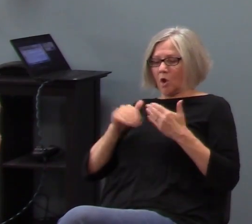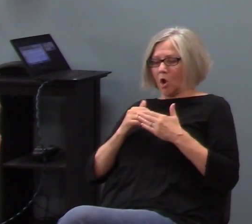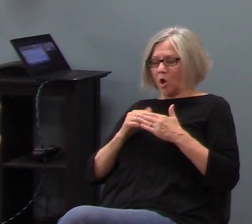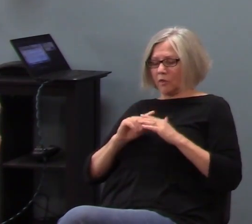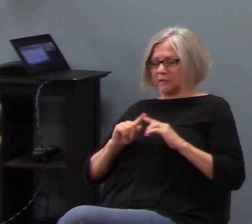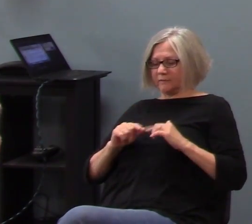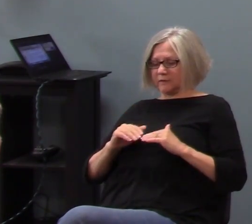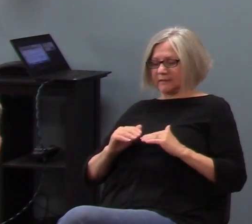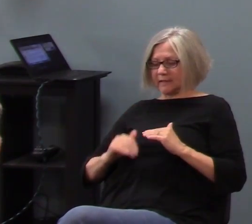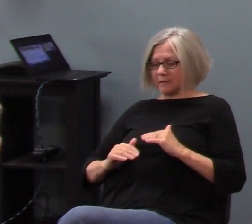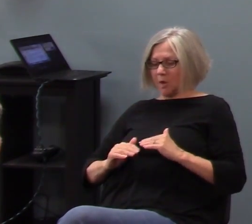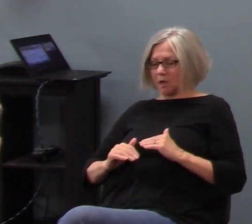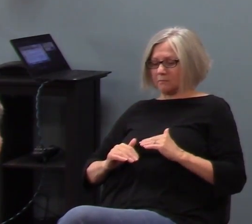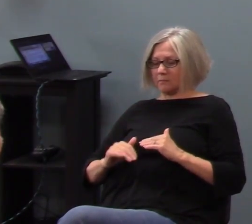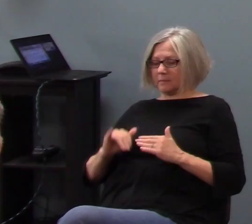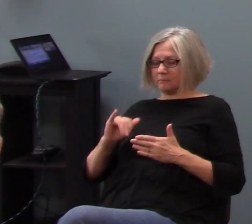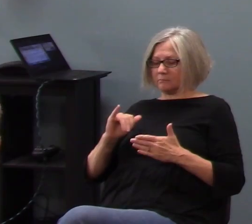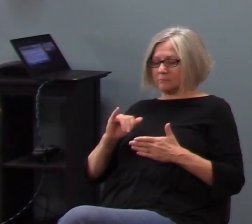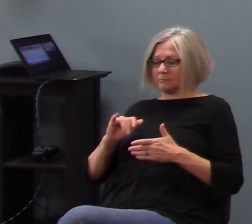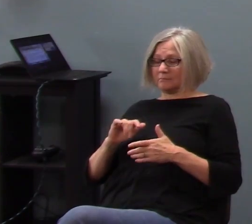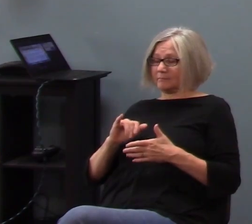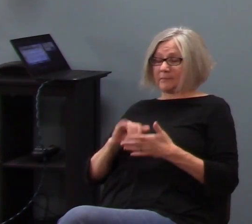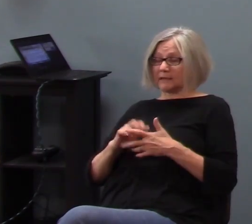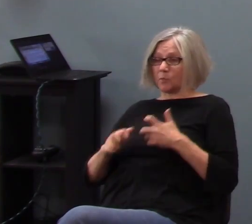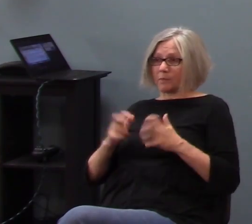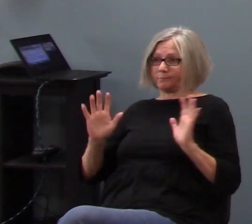bottom, that's a big problem. Okay?